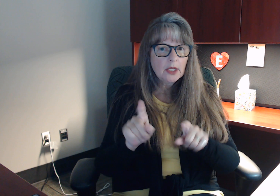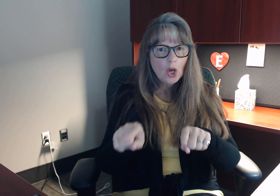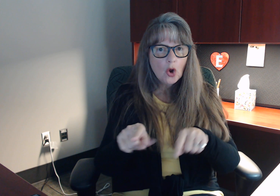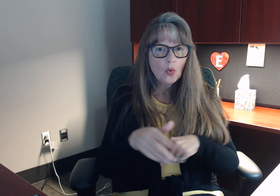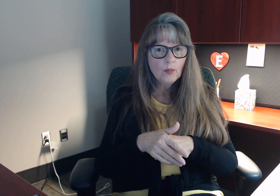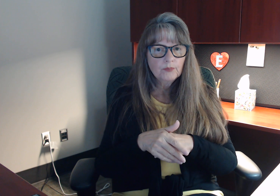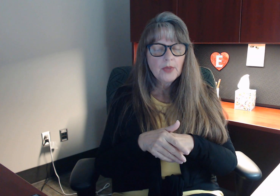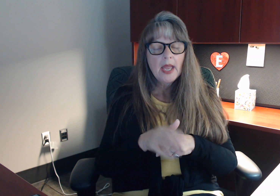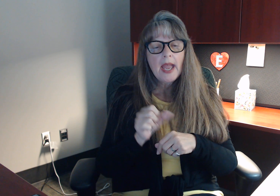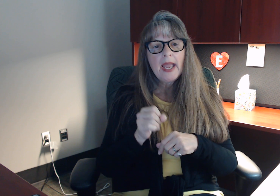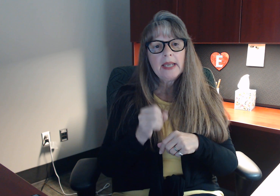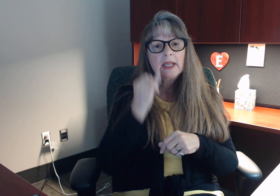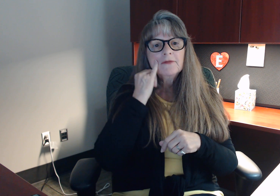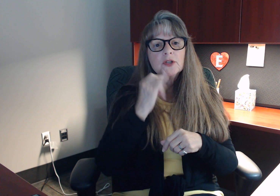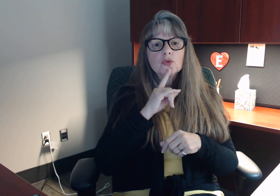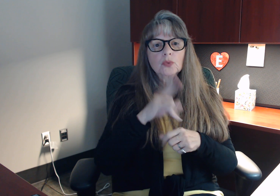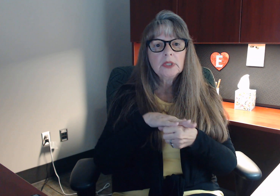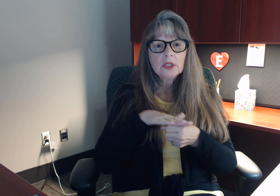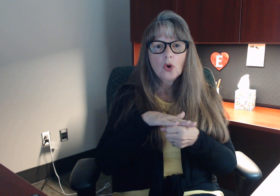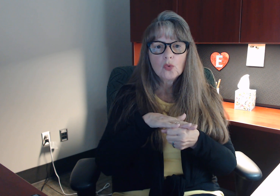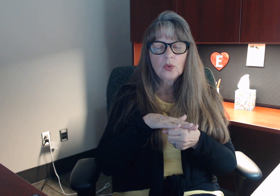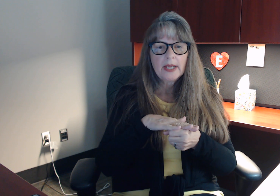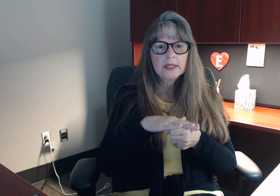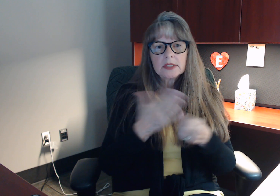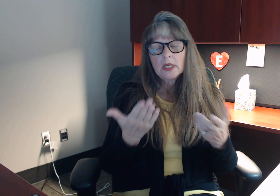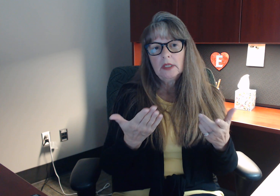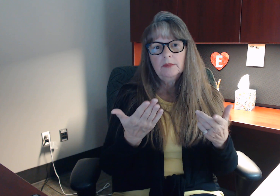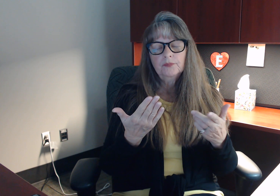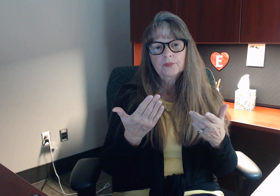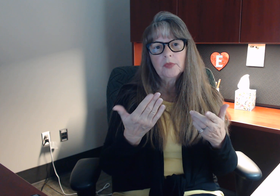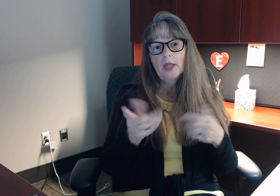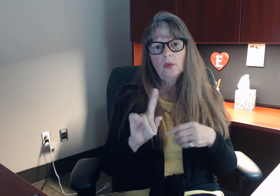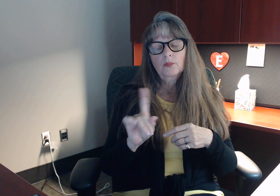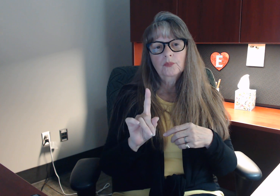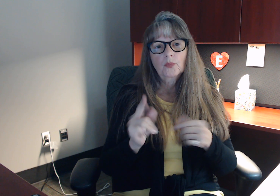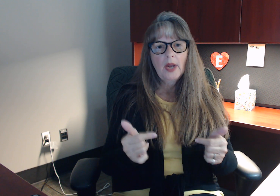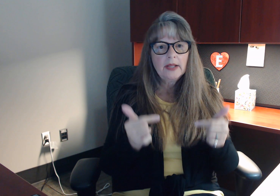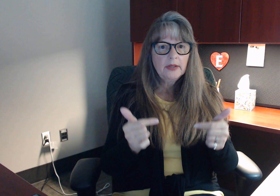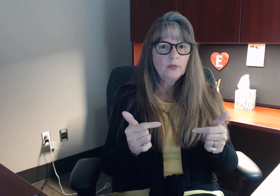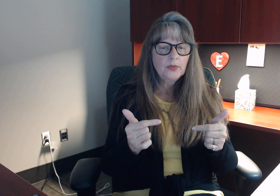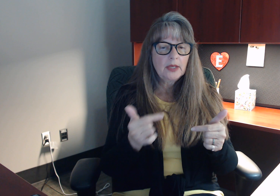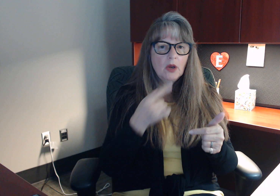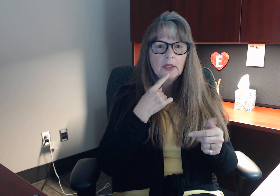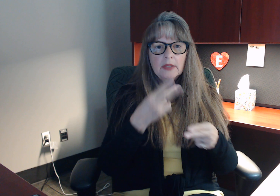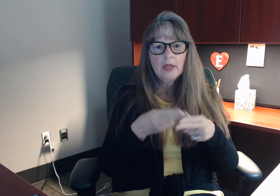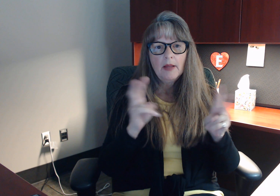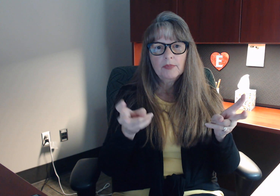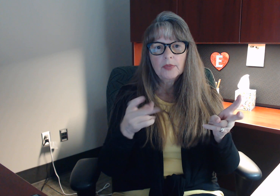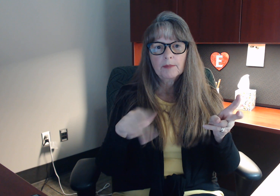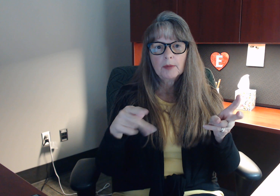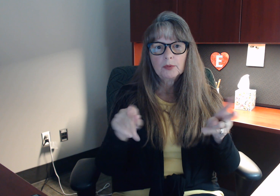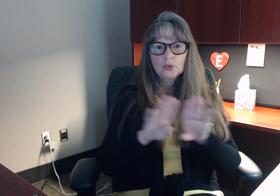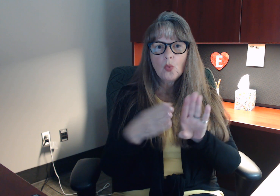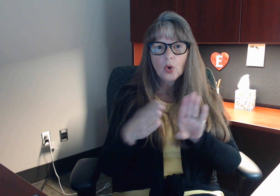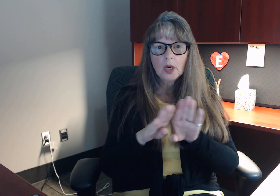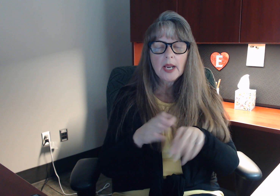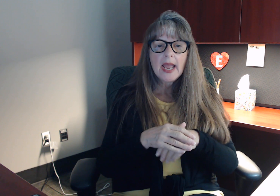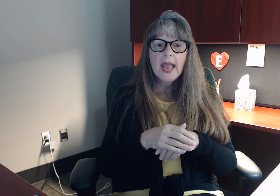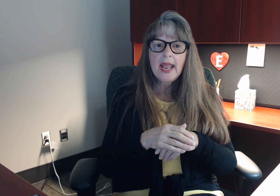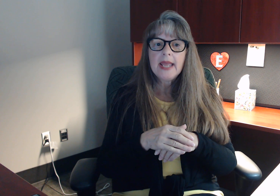go. And if it's really local, like it's like where I live, they call it the Purple Door, and